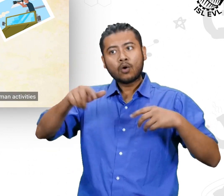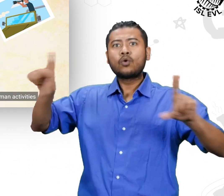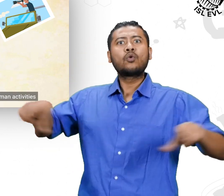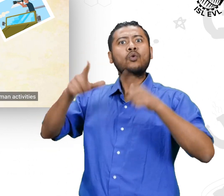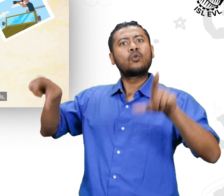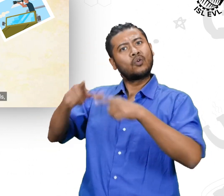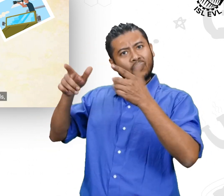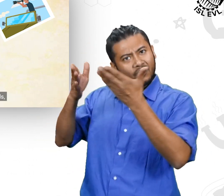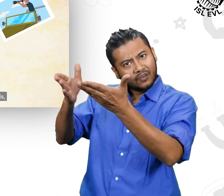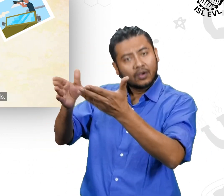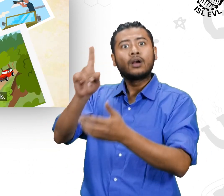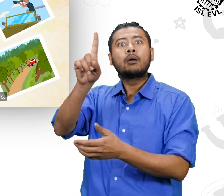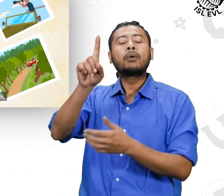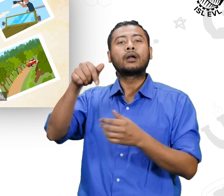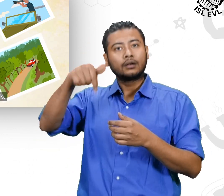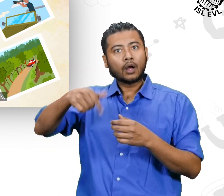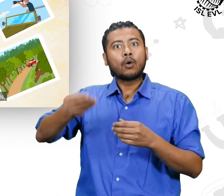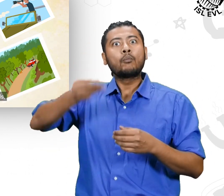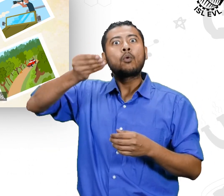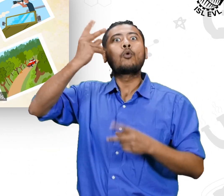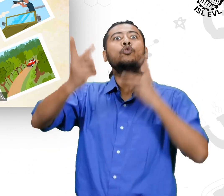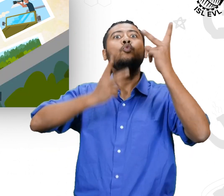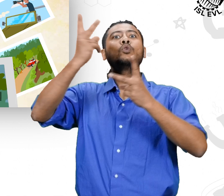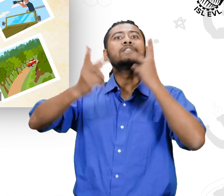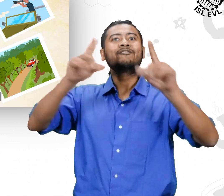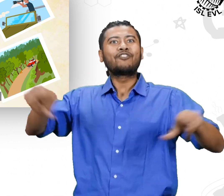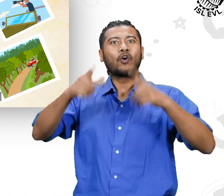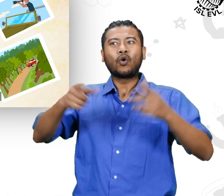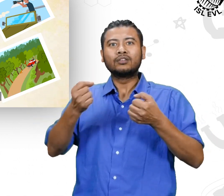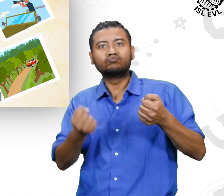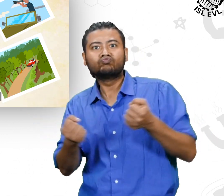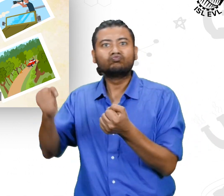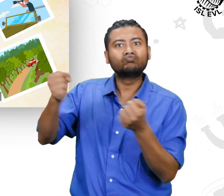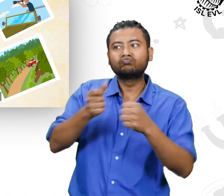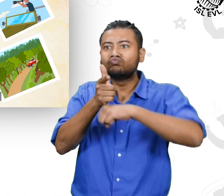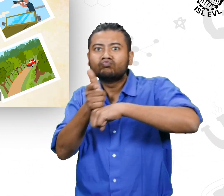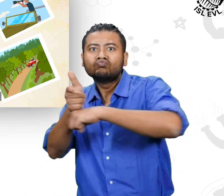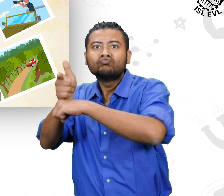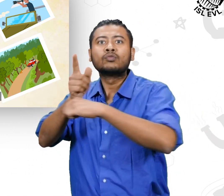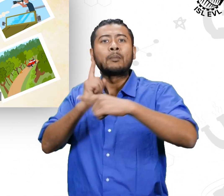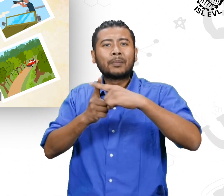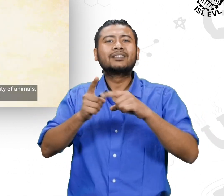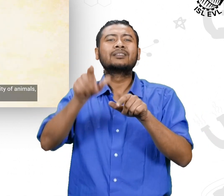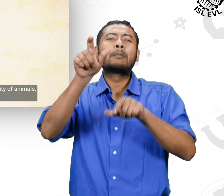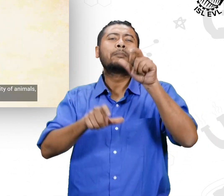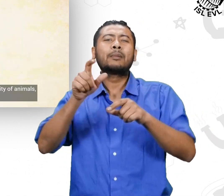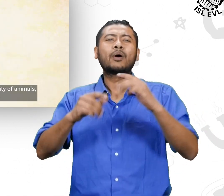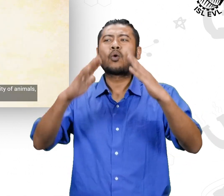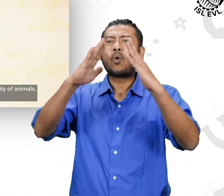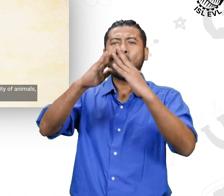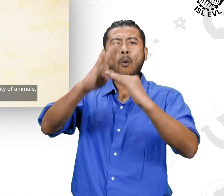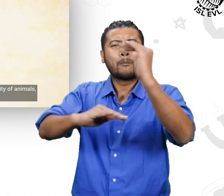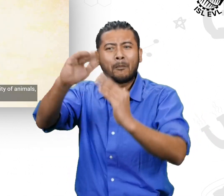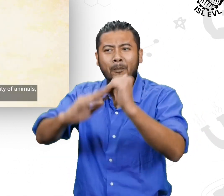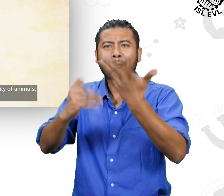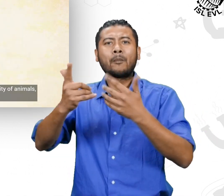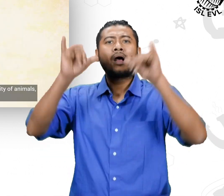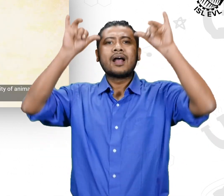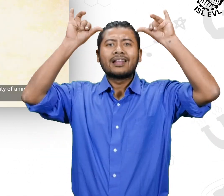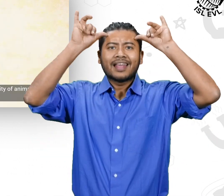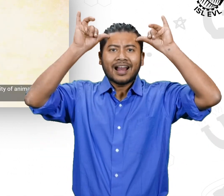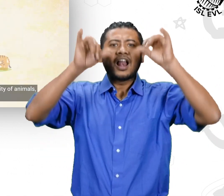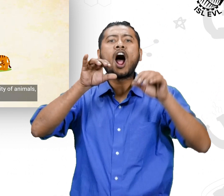human activities such as building highway traffic roads, cattle grazing, human inhabitation. Stress impacts